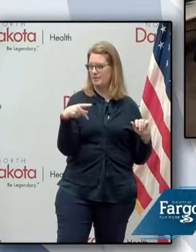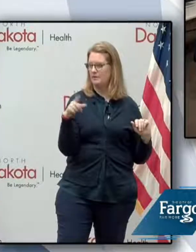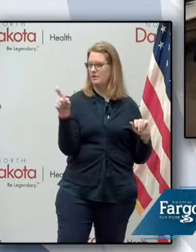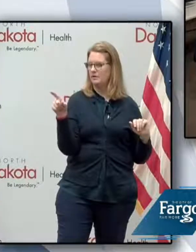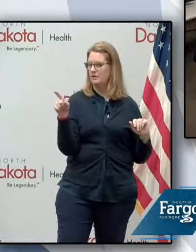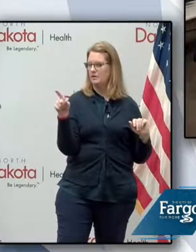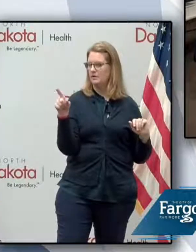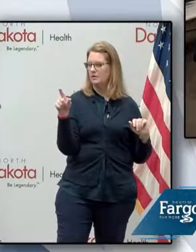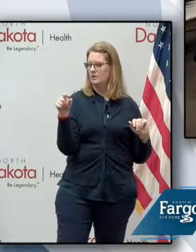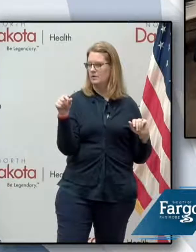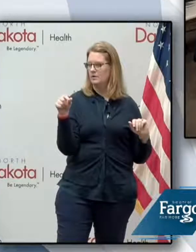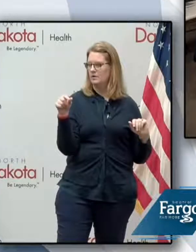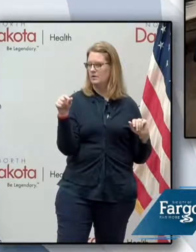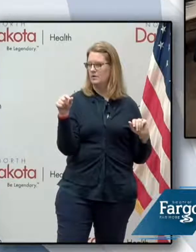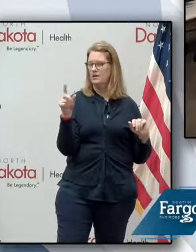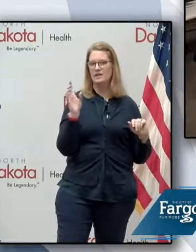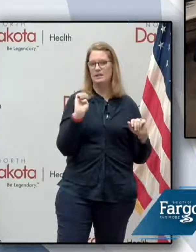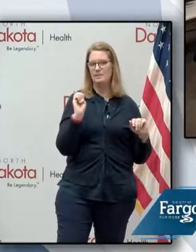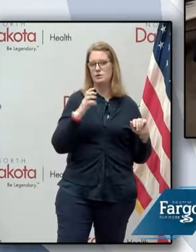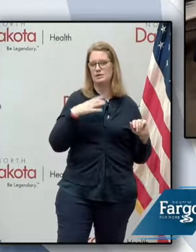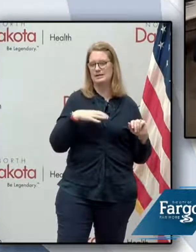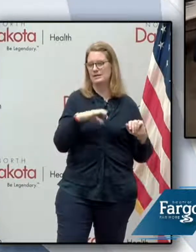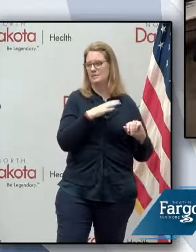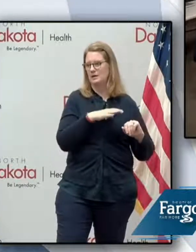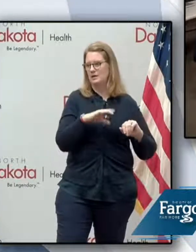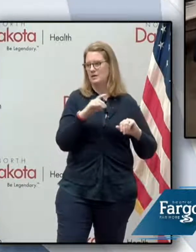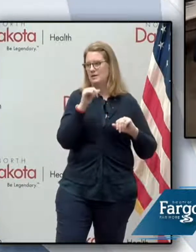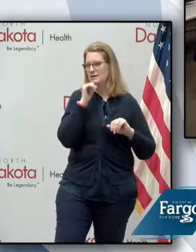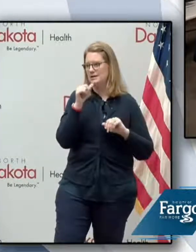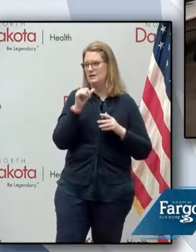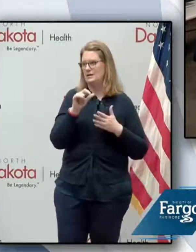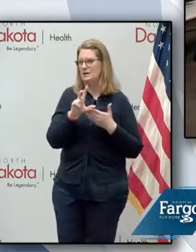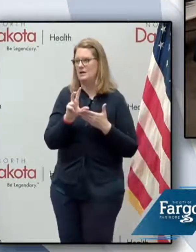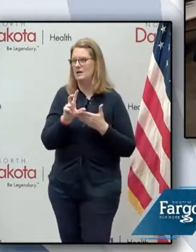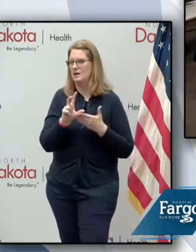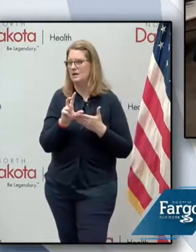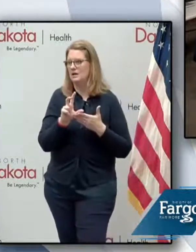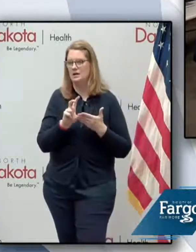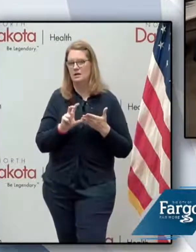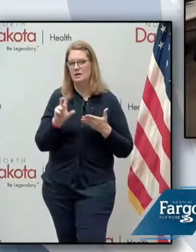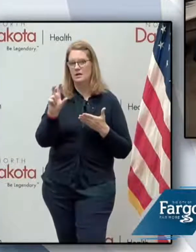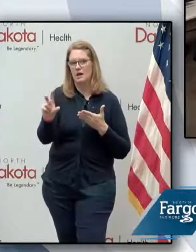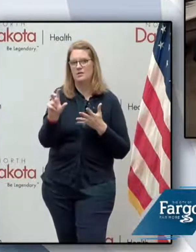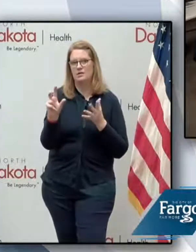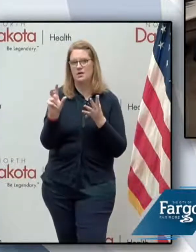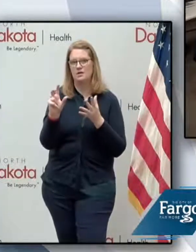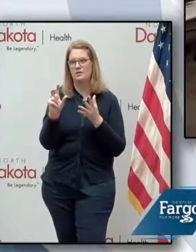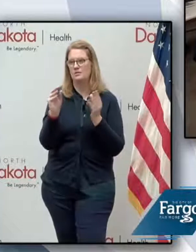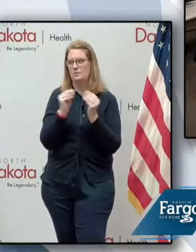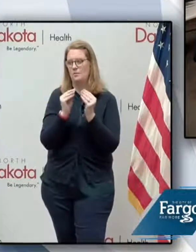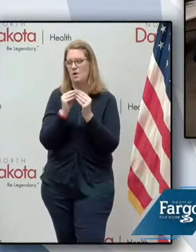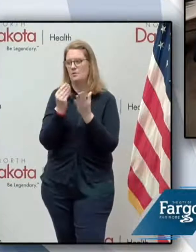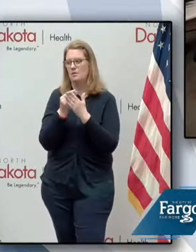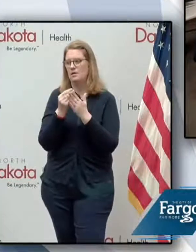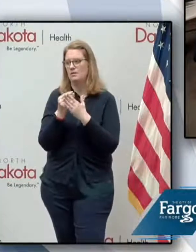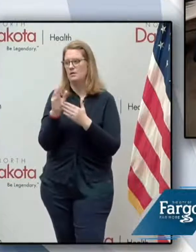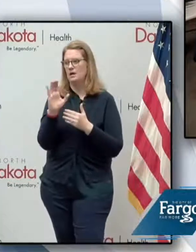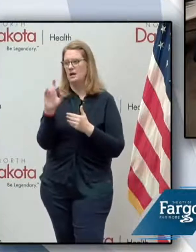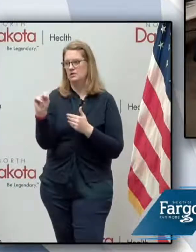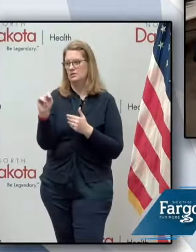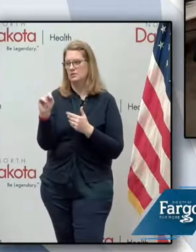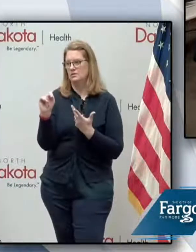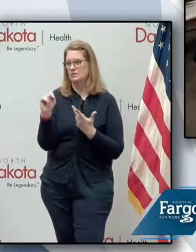Minot. Why did the Emergency Commission not reallocate funding to hire more contact tracers without traditional contact